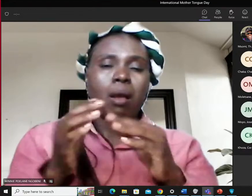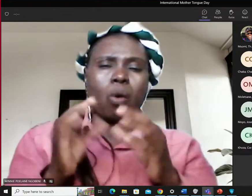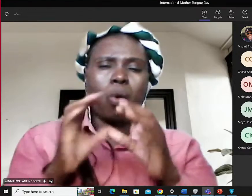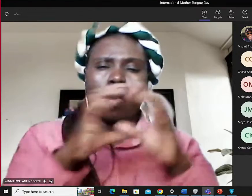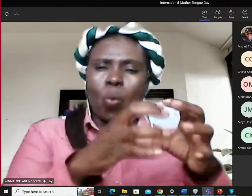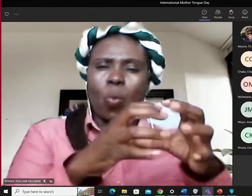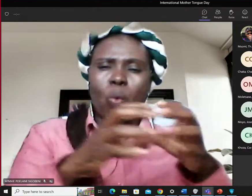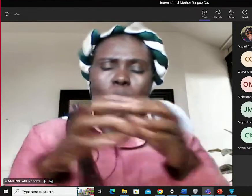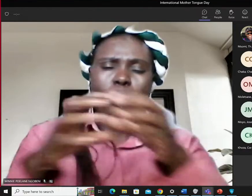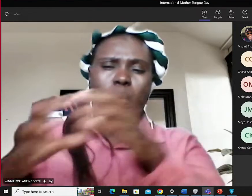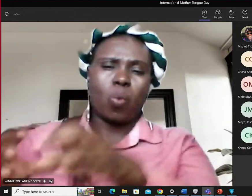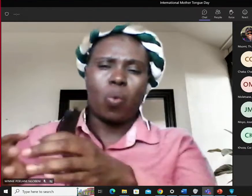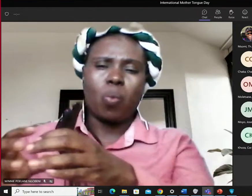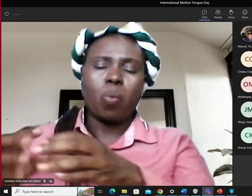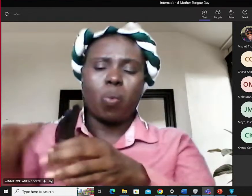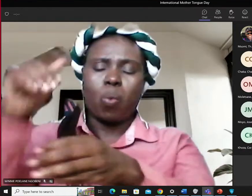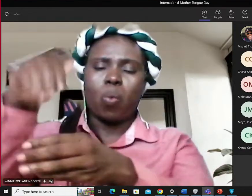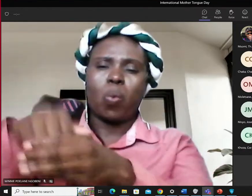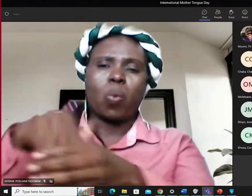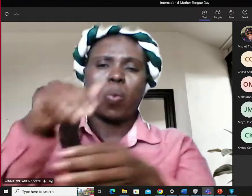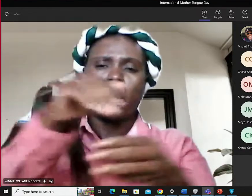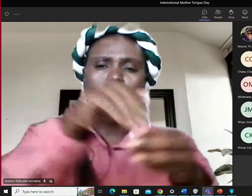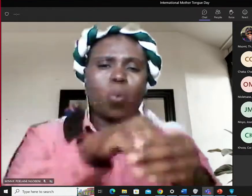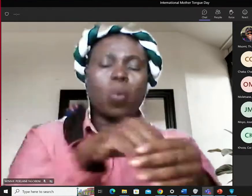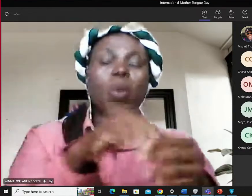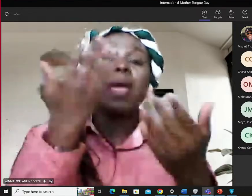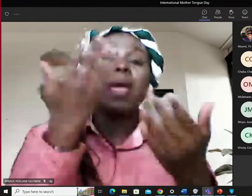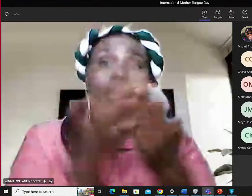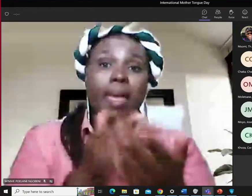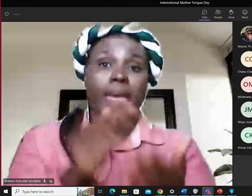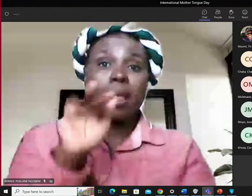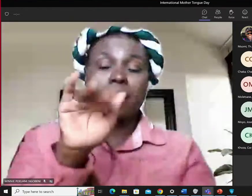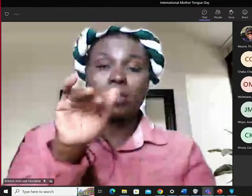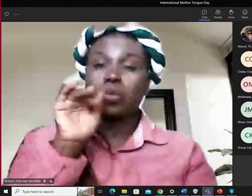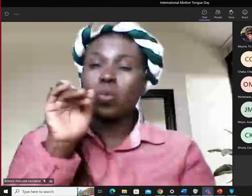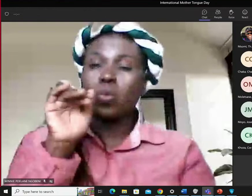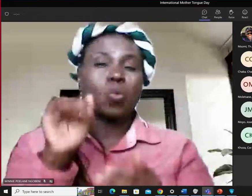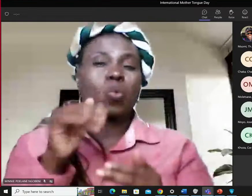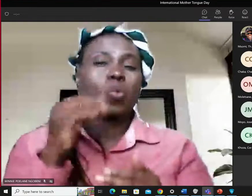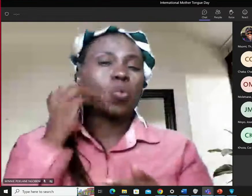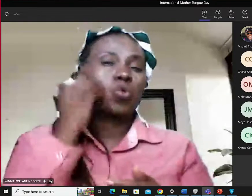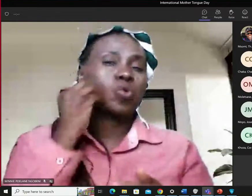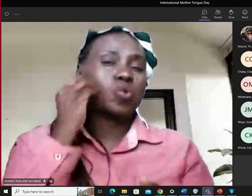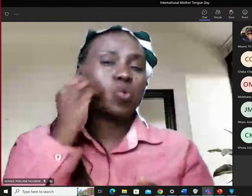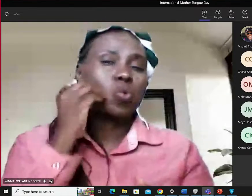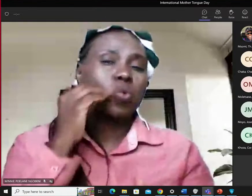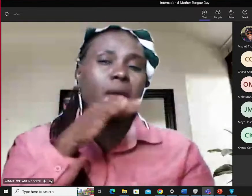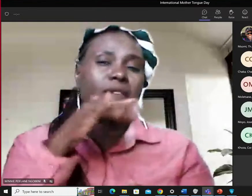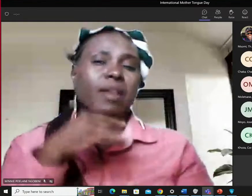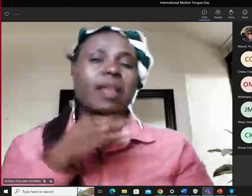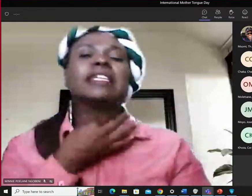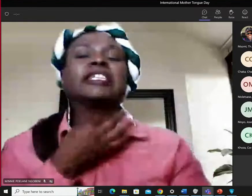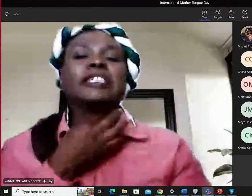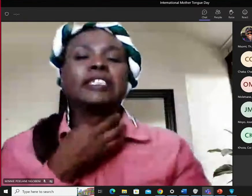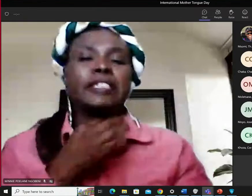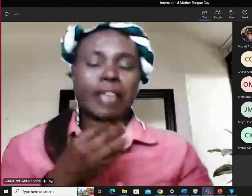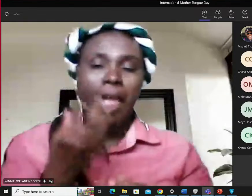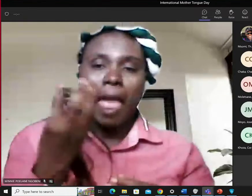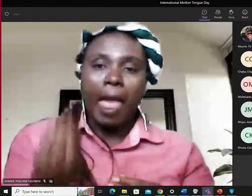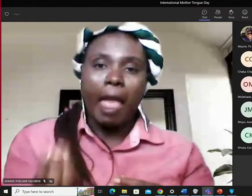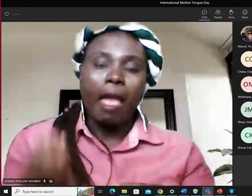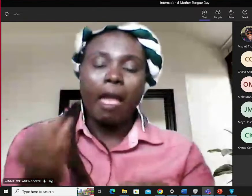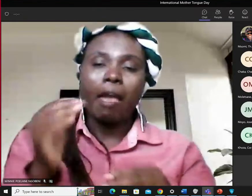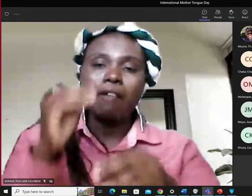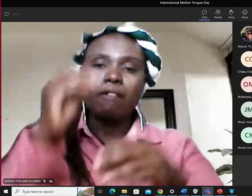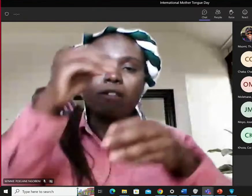I belong to the Zulu group, I belong to the Afrikaans or the English. I have a sense of belonging. But if